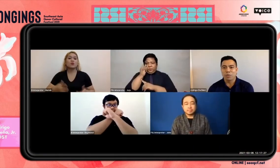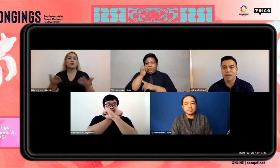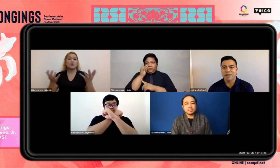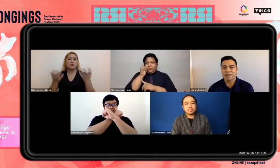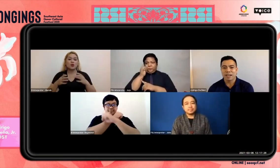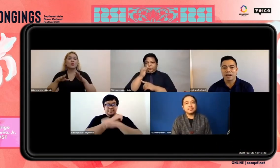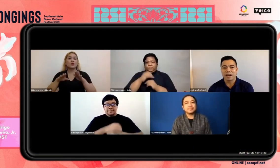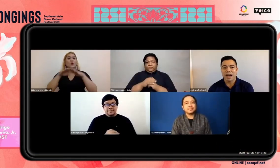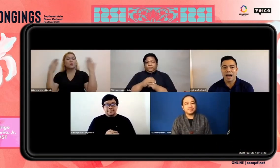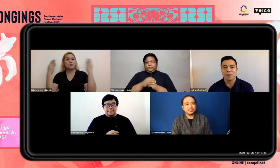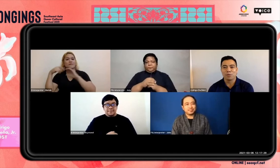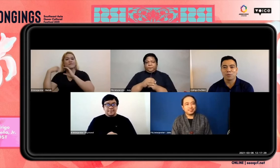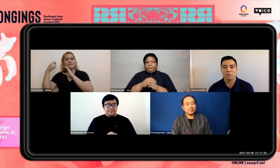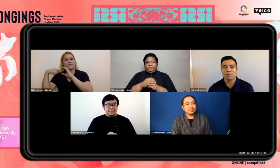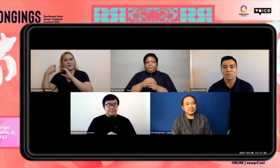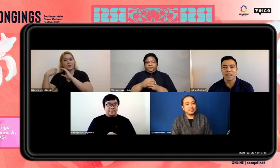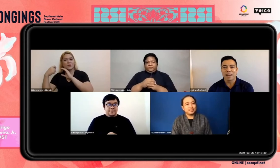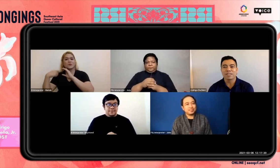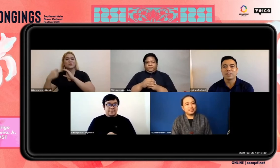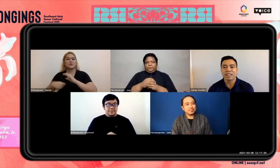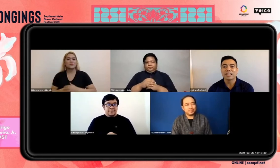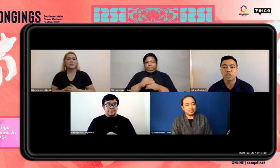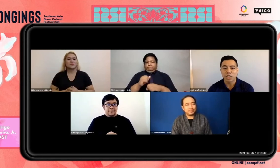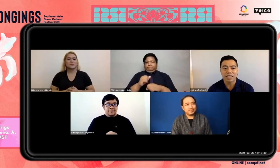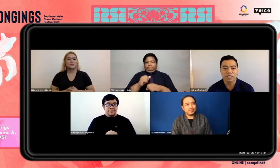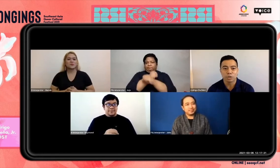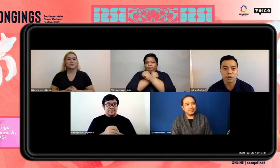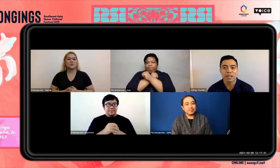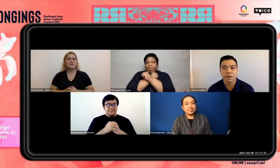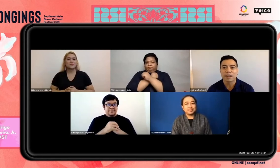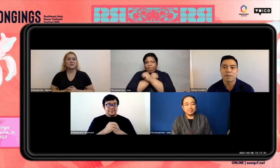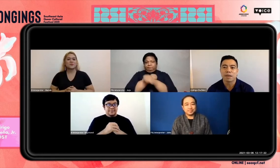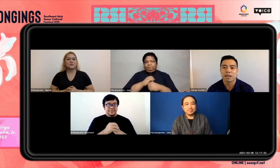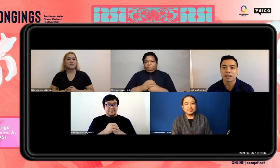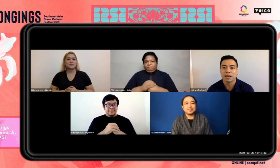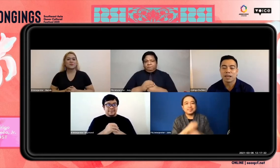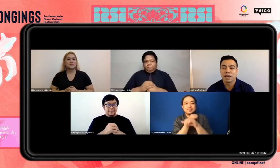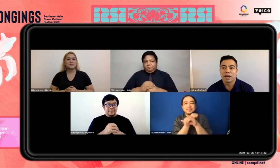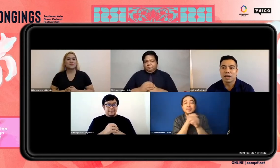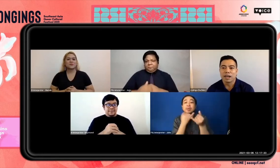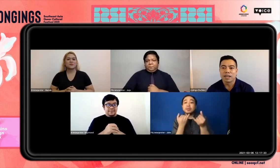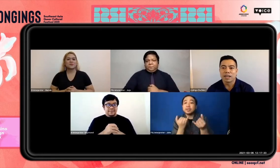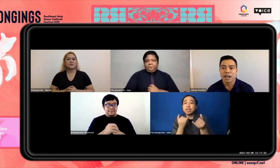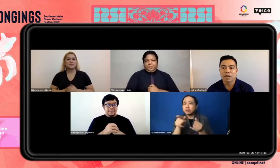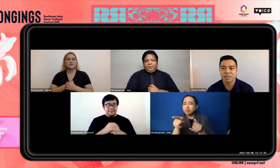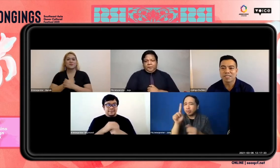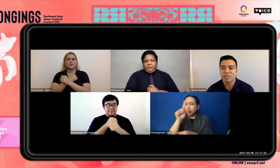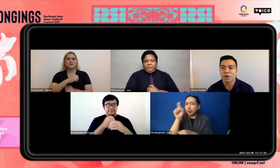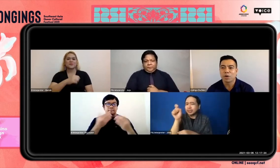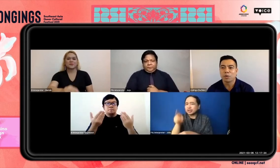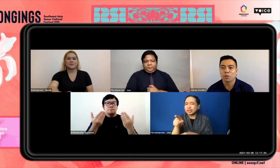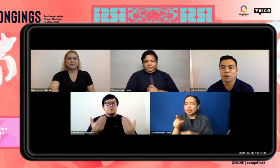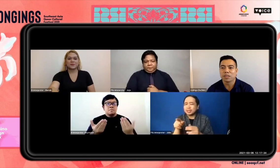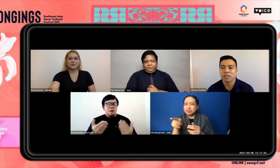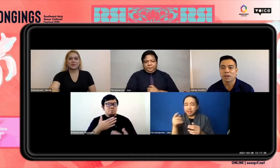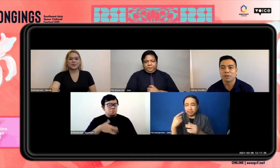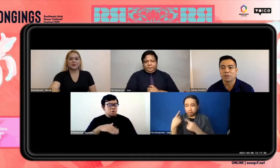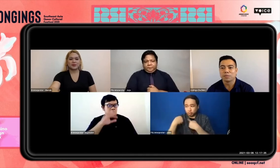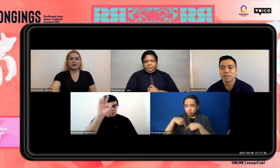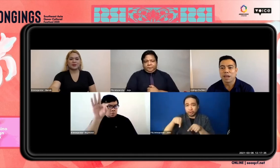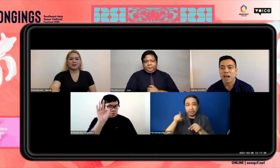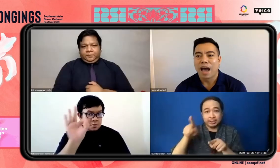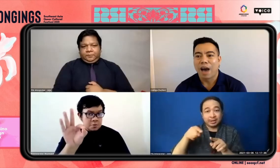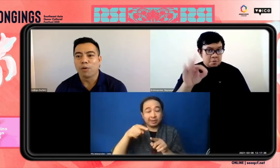want to ask, how has your writing changed during the pandemic? And I'm curious to know, you